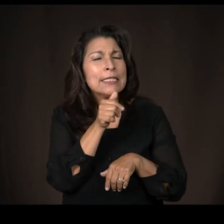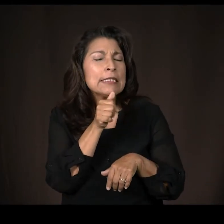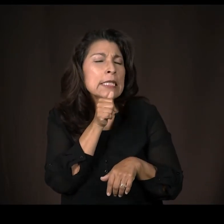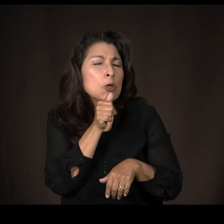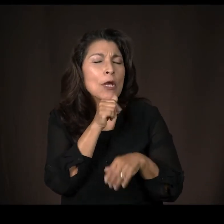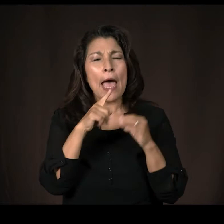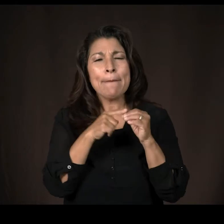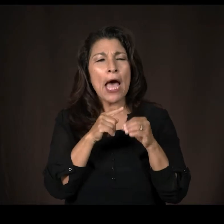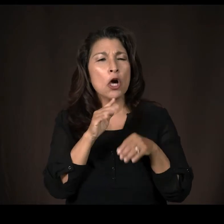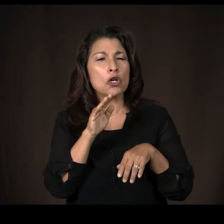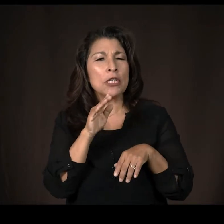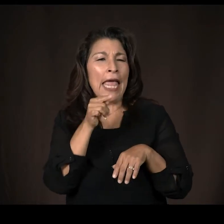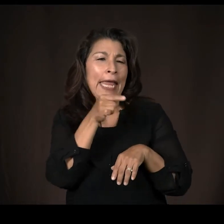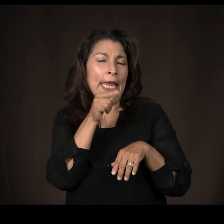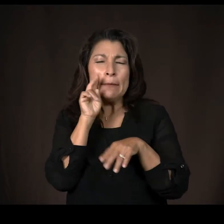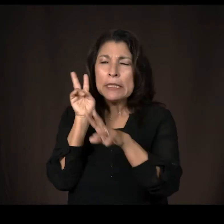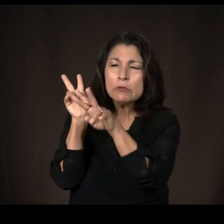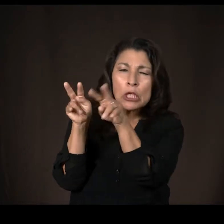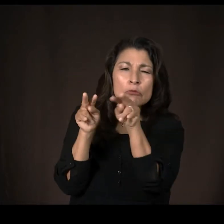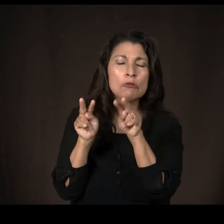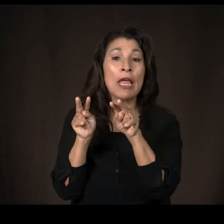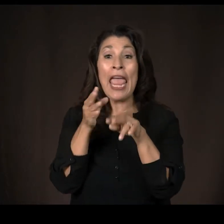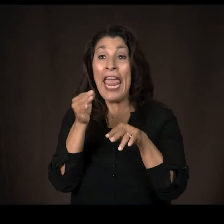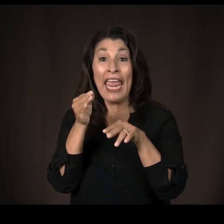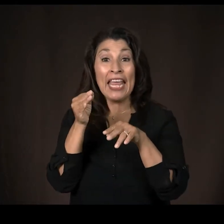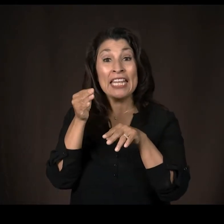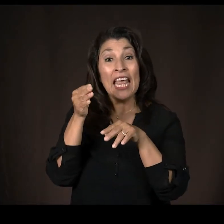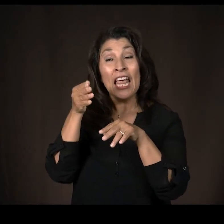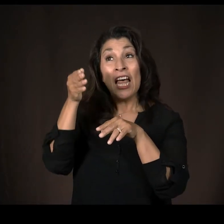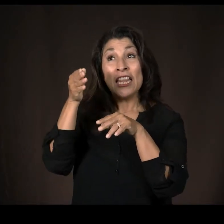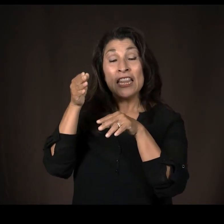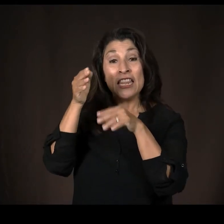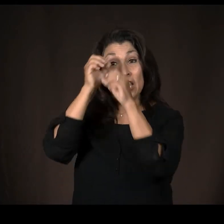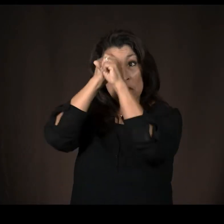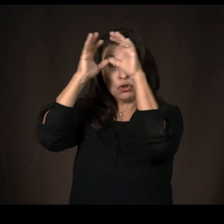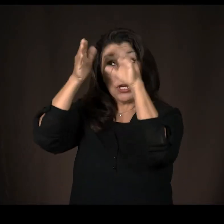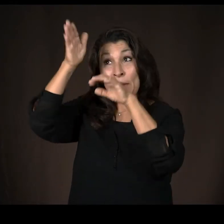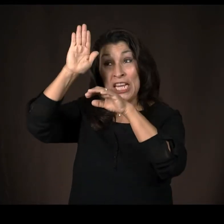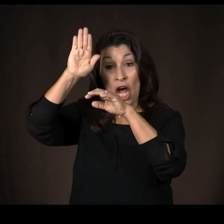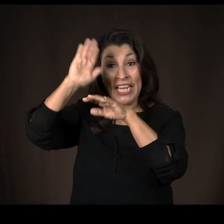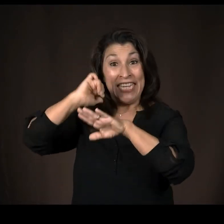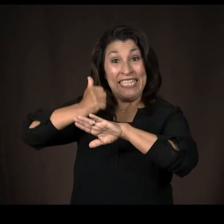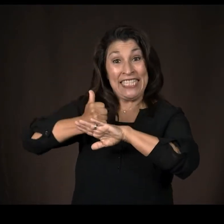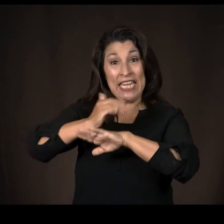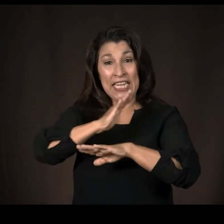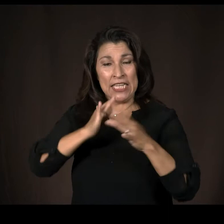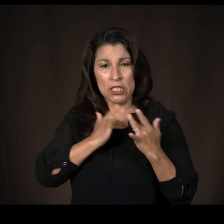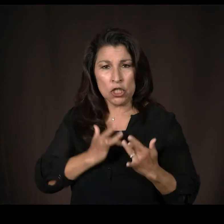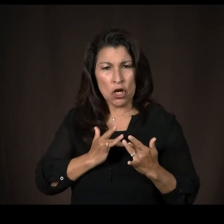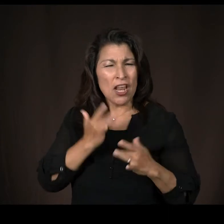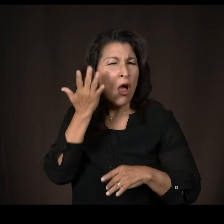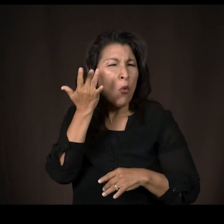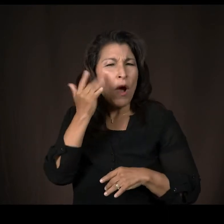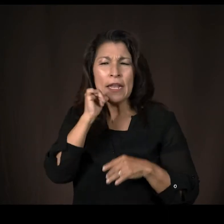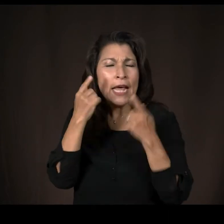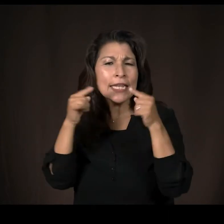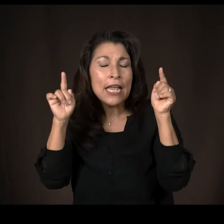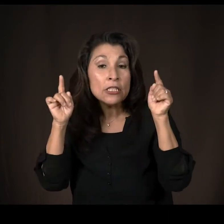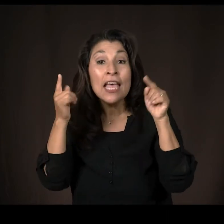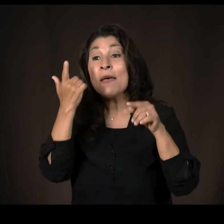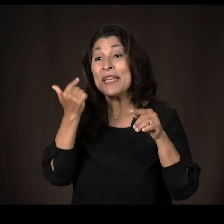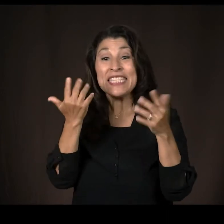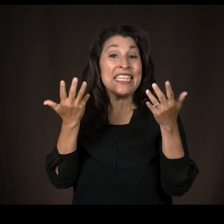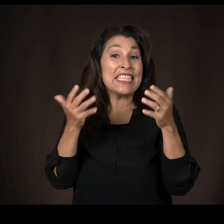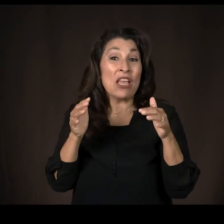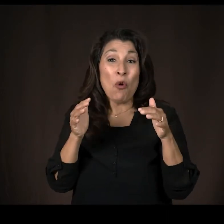his survey and about the dream that God has put in his heart? Because he doesn't want the project to be killed even before it got started. You